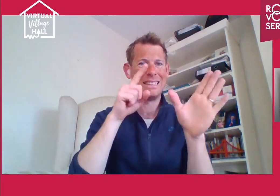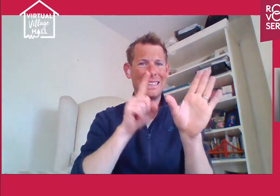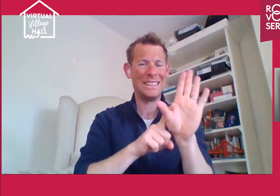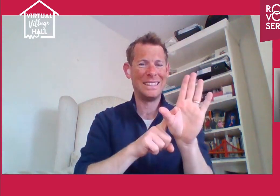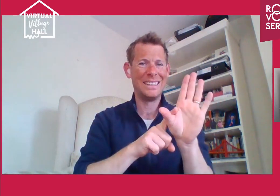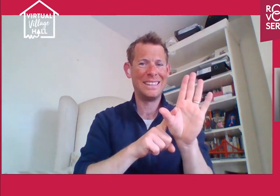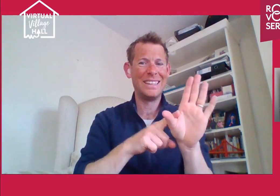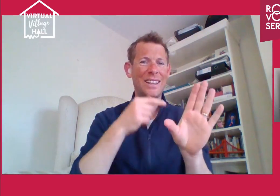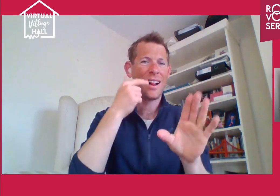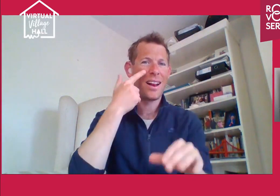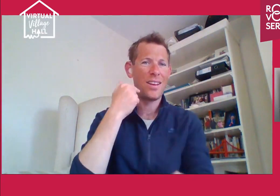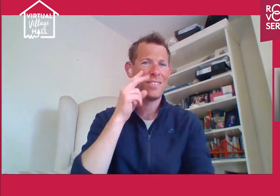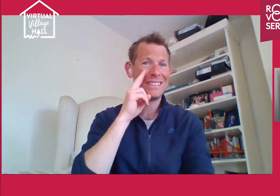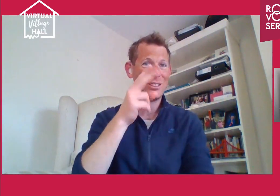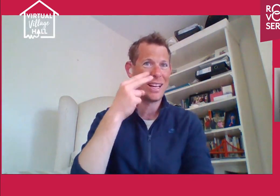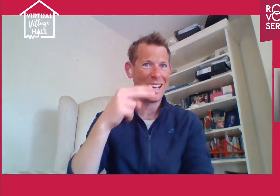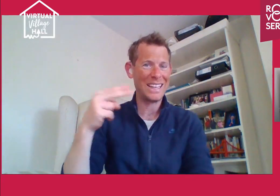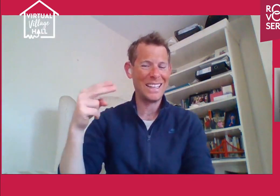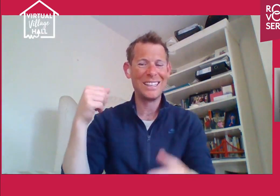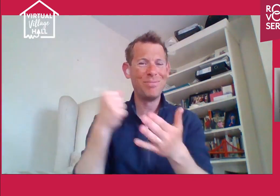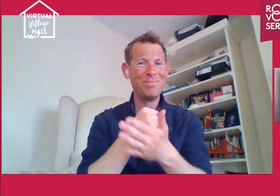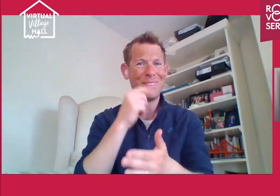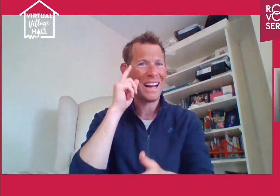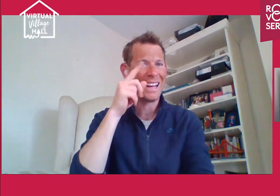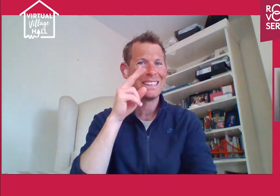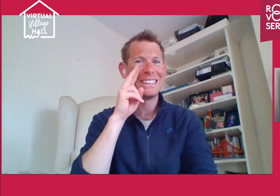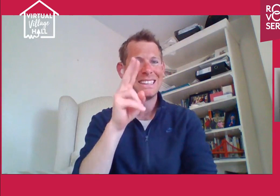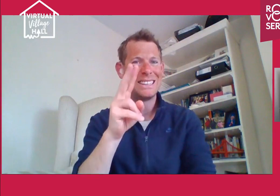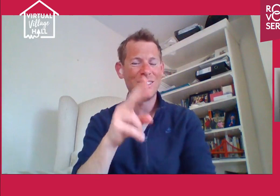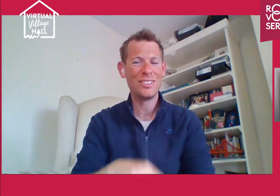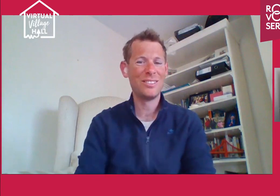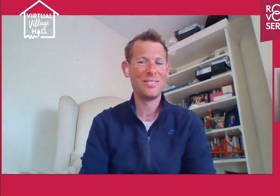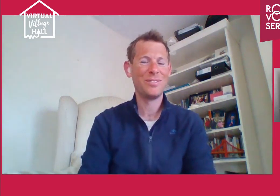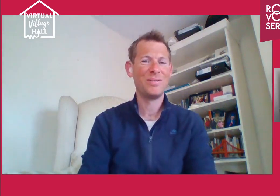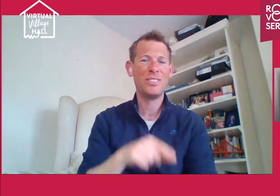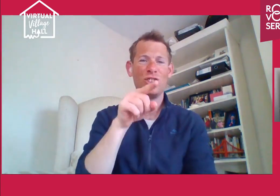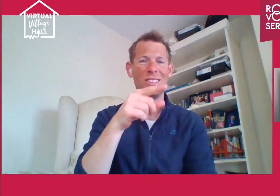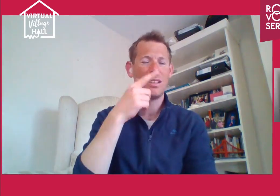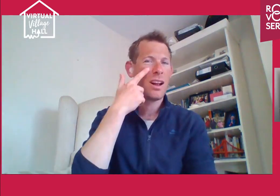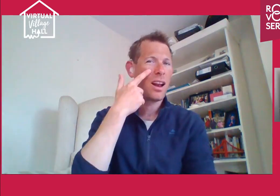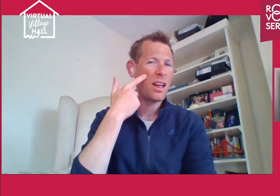Well done, Kathy. Lovely to see you can do it again. Great to see you.